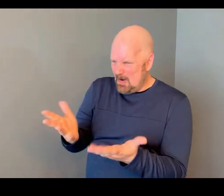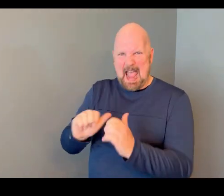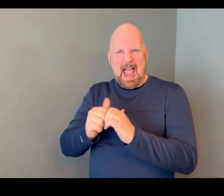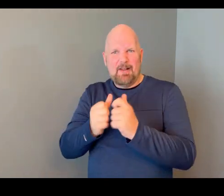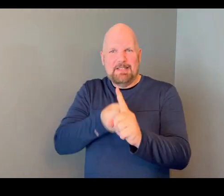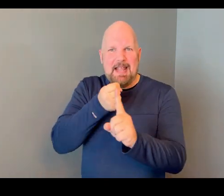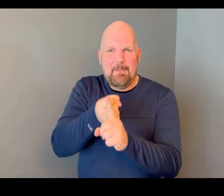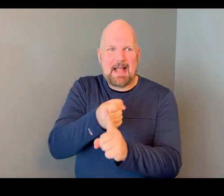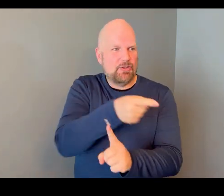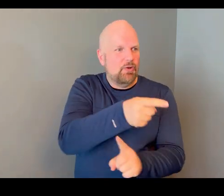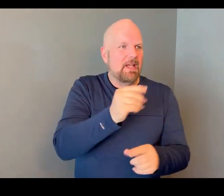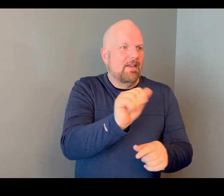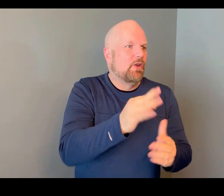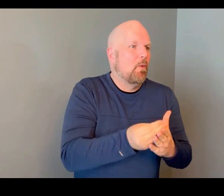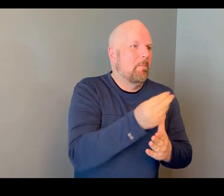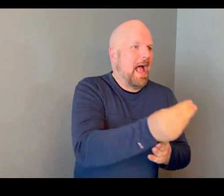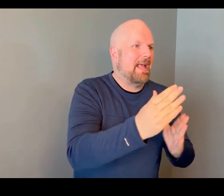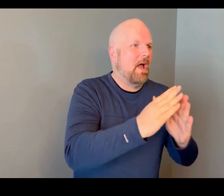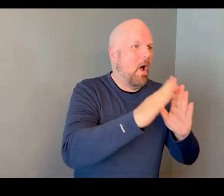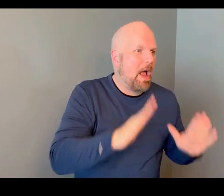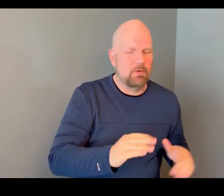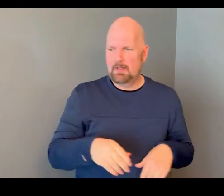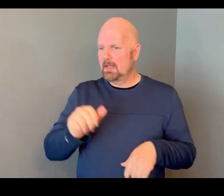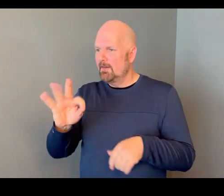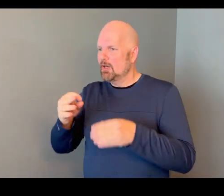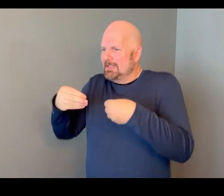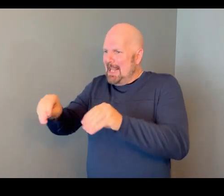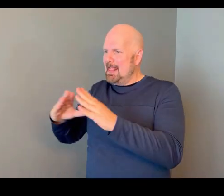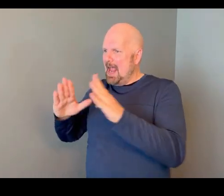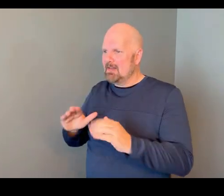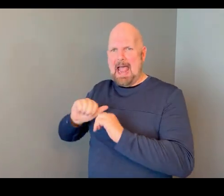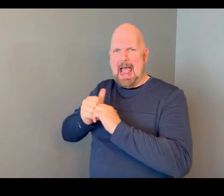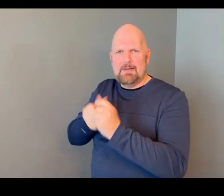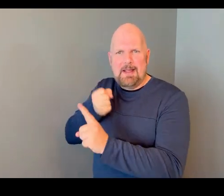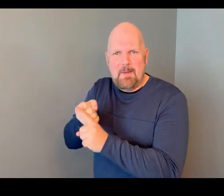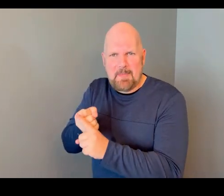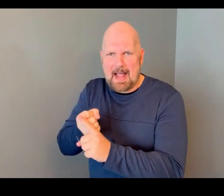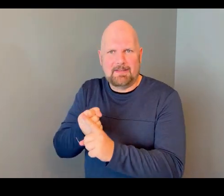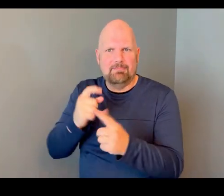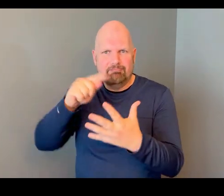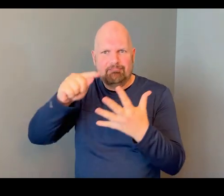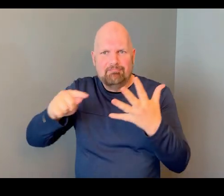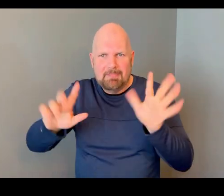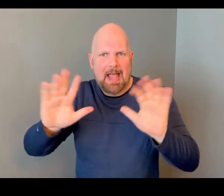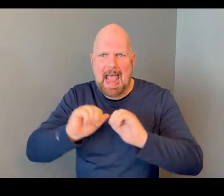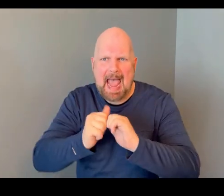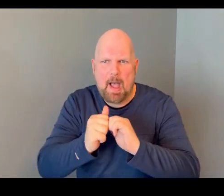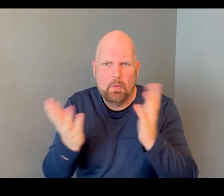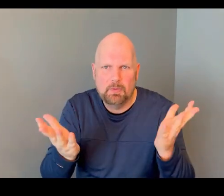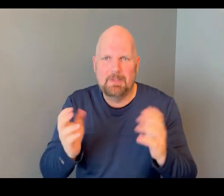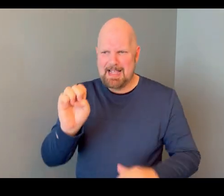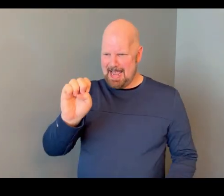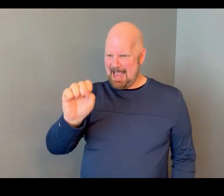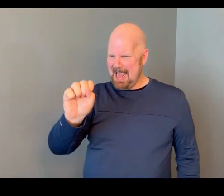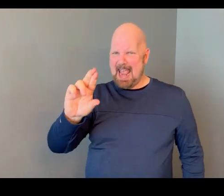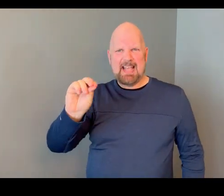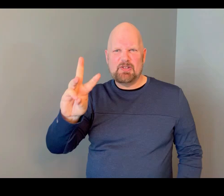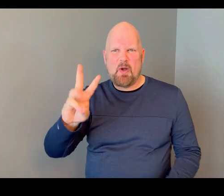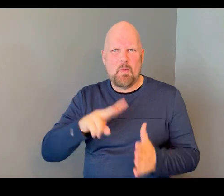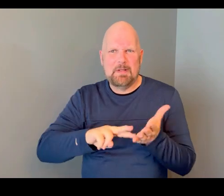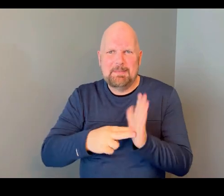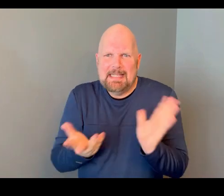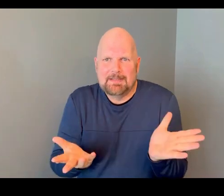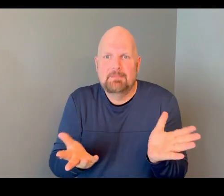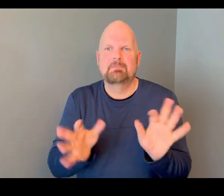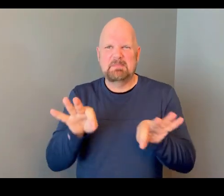impact you if you're a home buyer? How does it impact you if you are selling your home? And all of that good stuff. So let's just take a moment and come with me. We'll break it